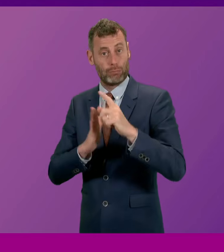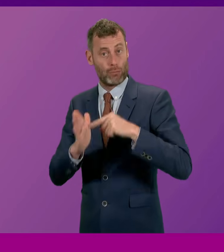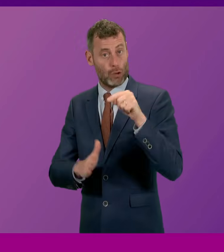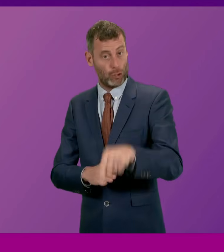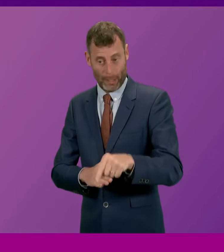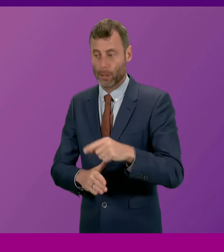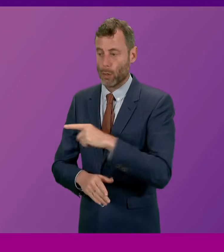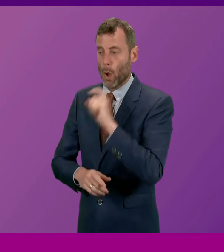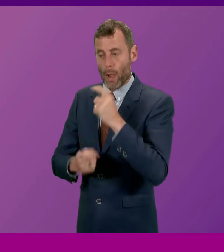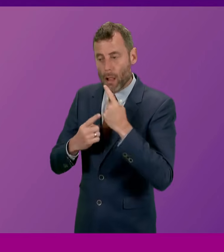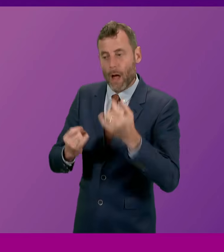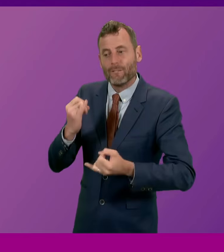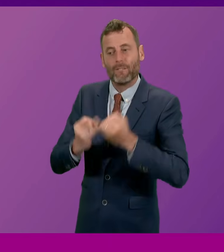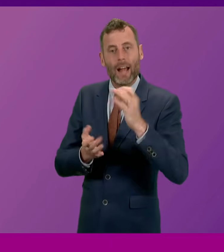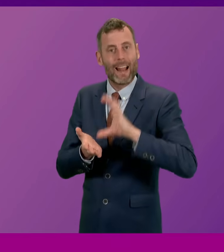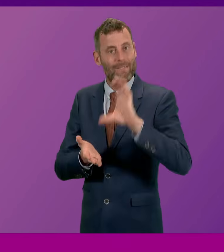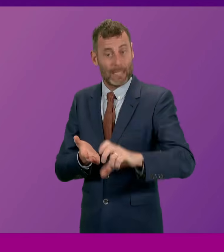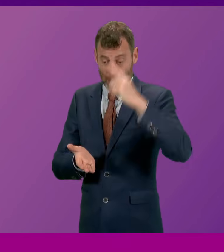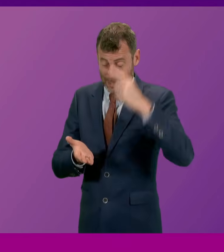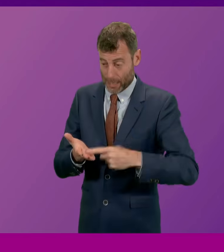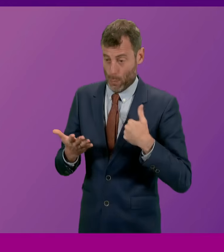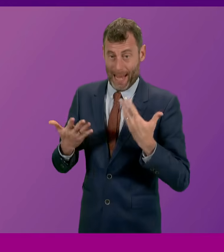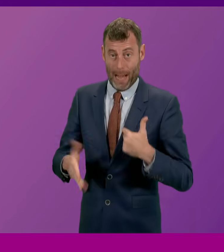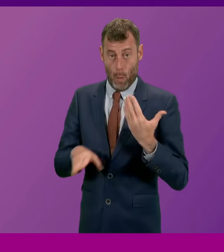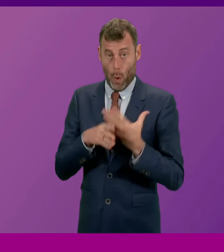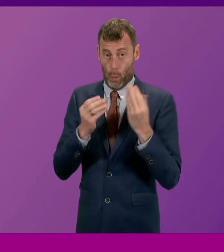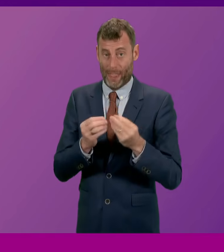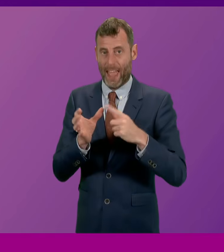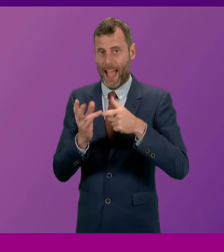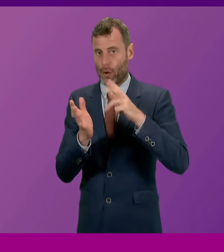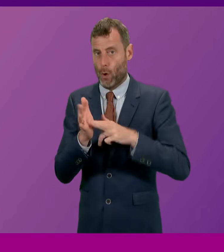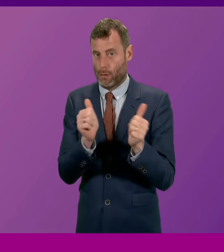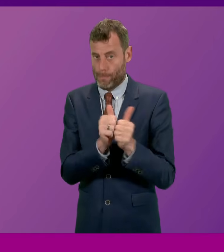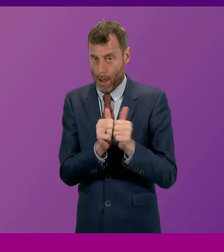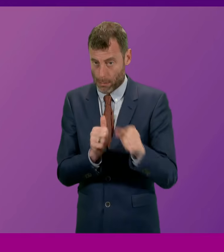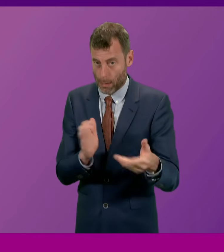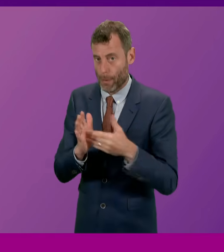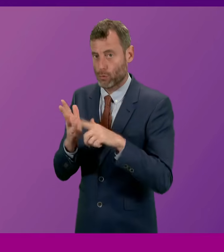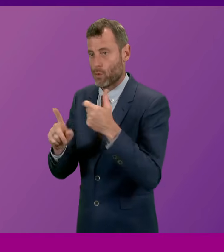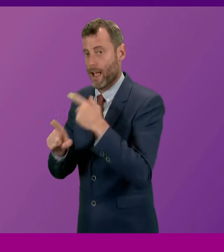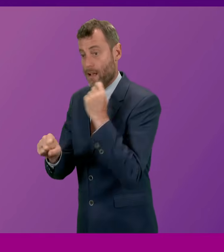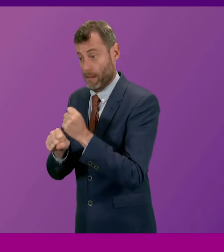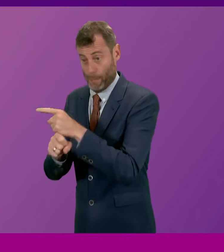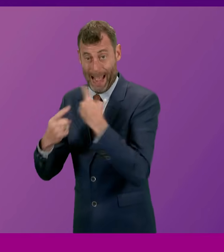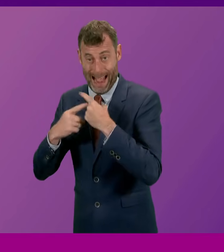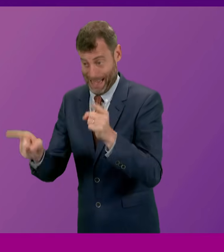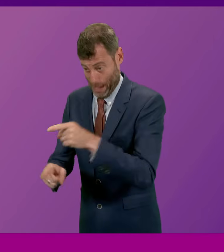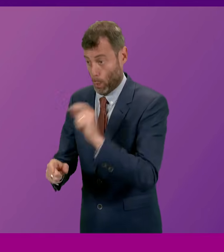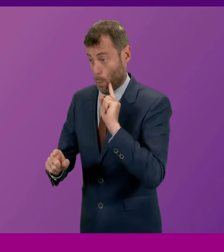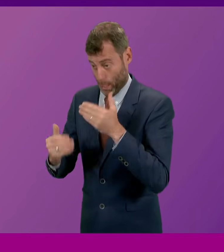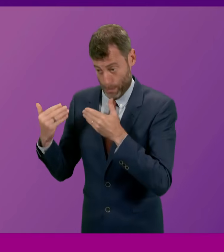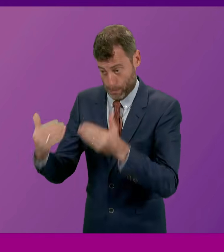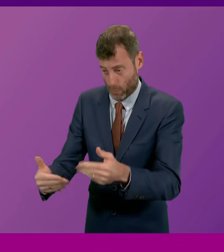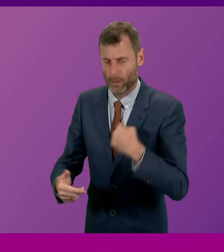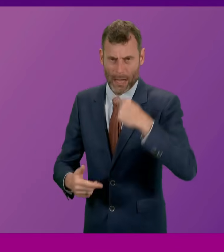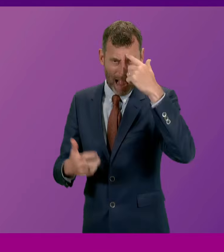final investment decision. We are working closely with Acorn partners and the UK Government to understand the specifics of last week's announcement and how we can best work